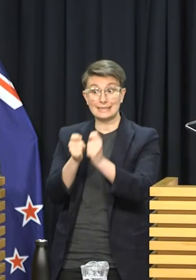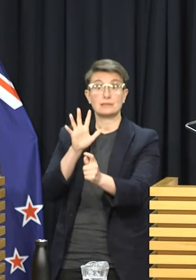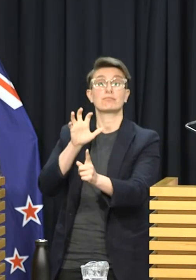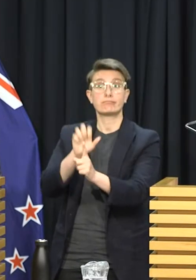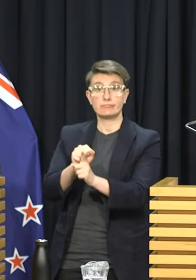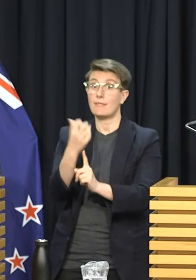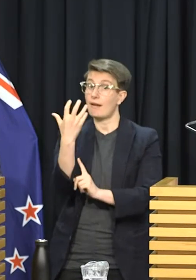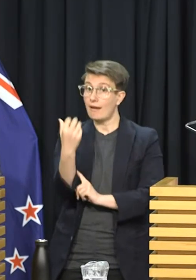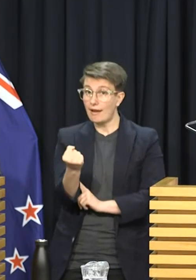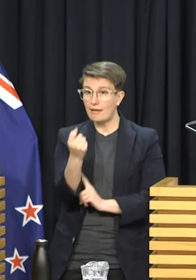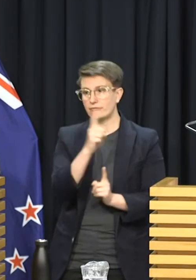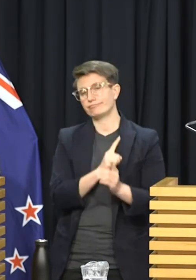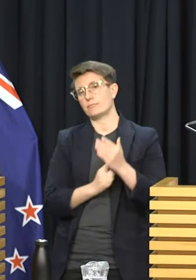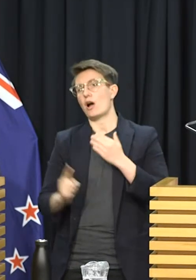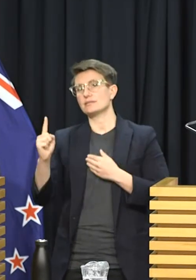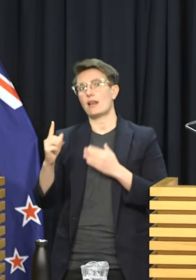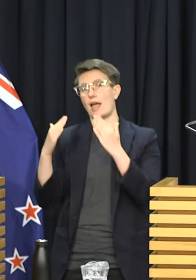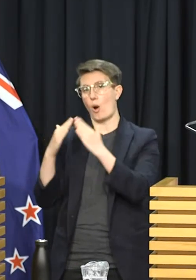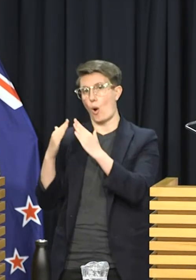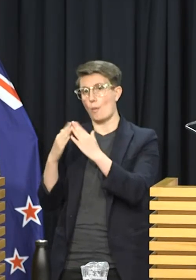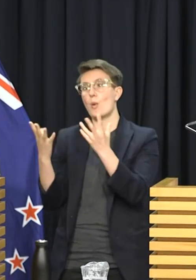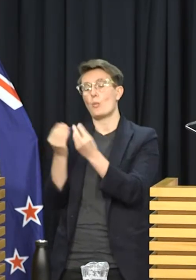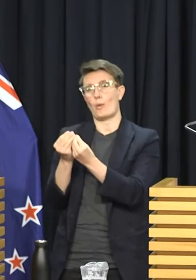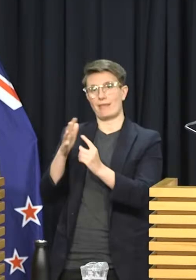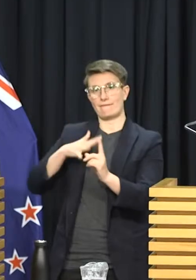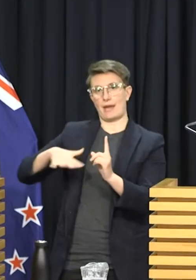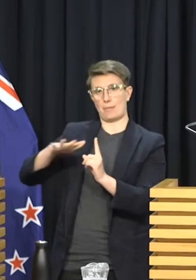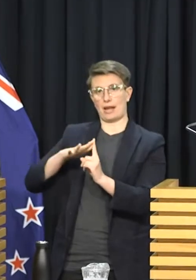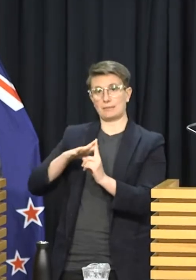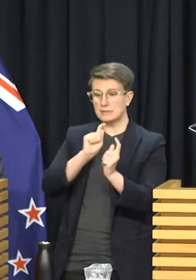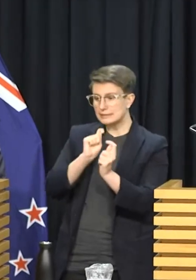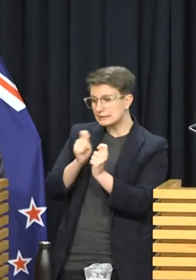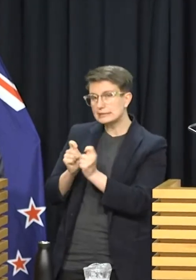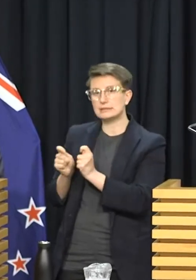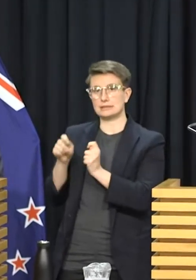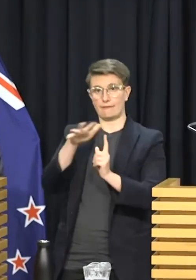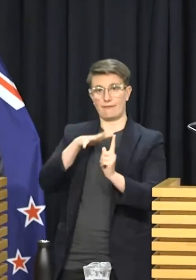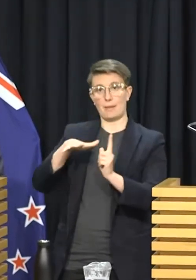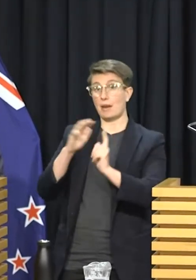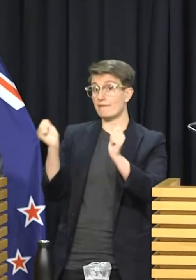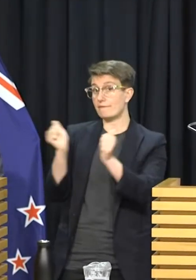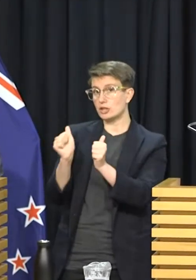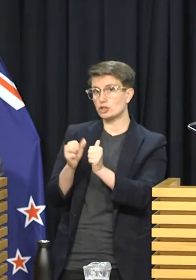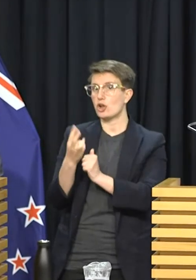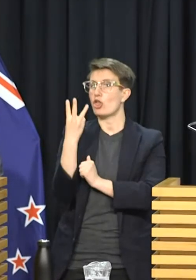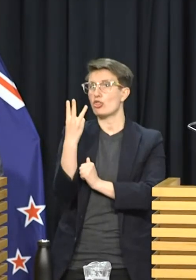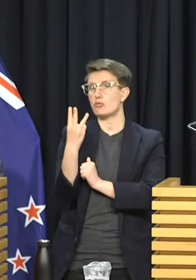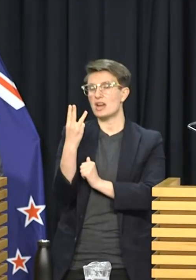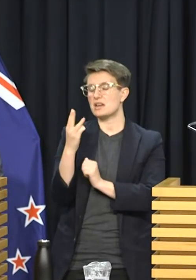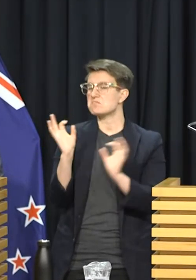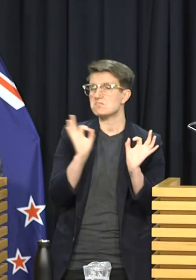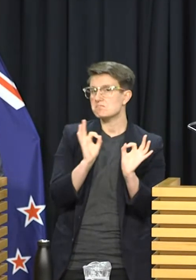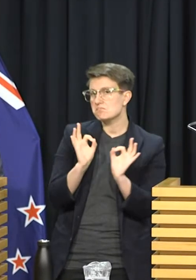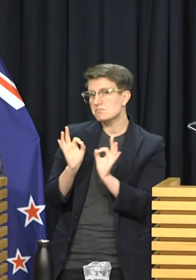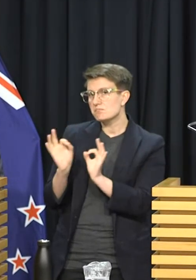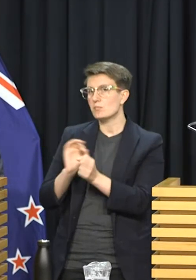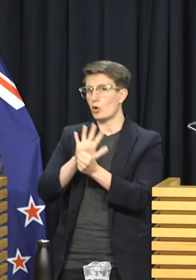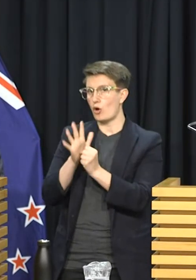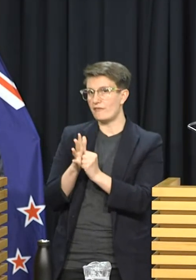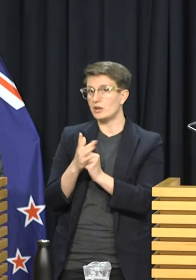since had the rest of the family tested. 3 have returned negative results and 1 is under